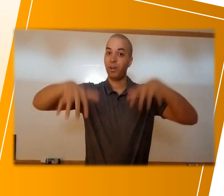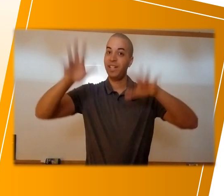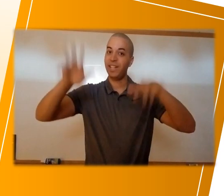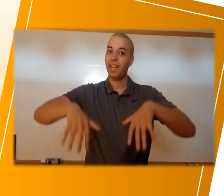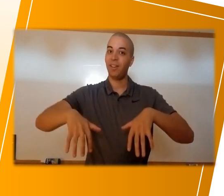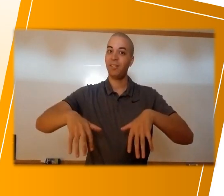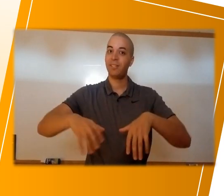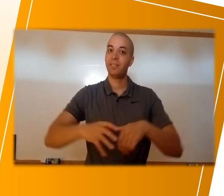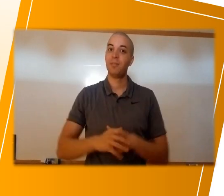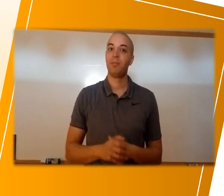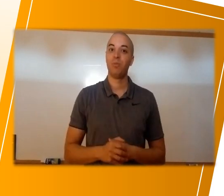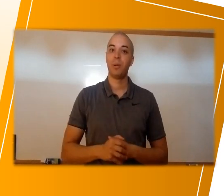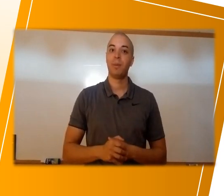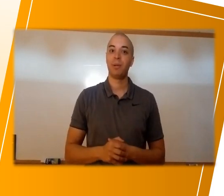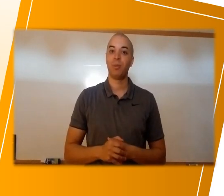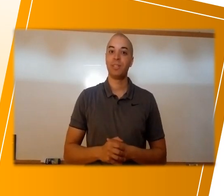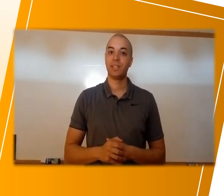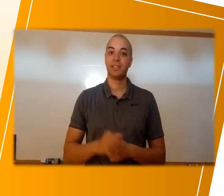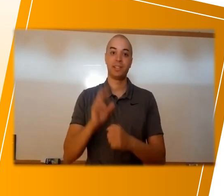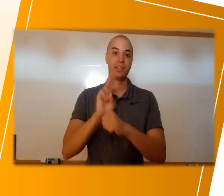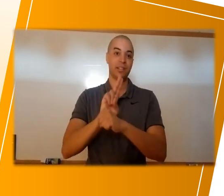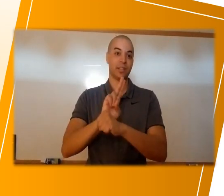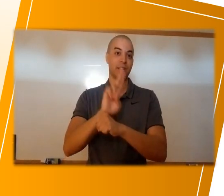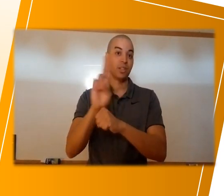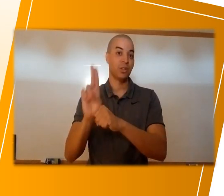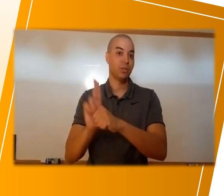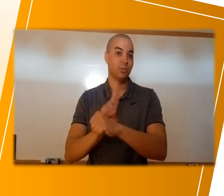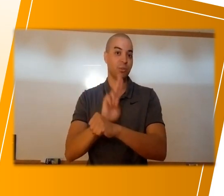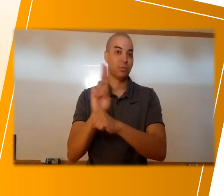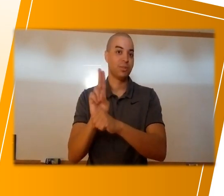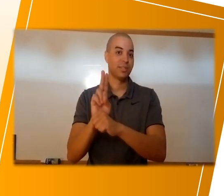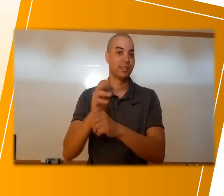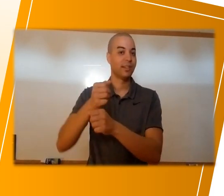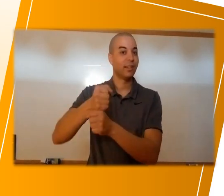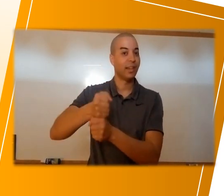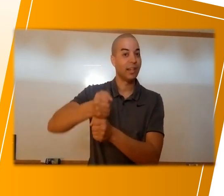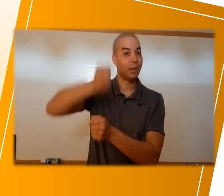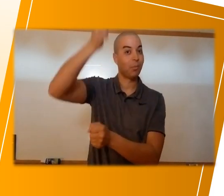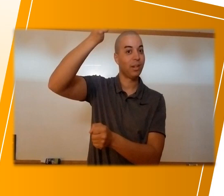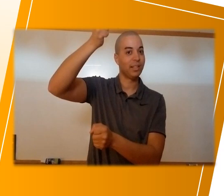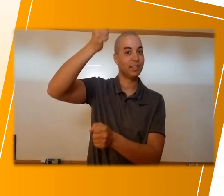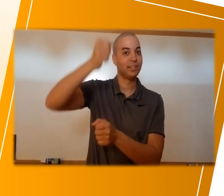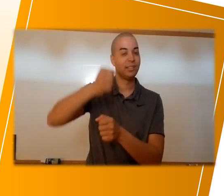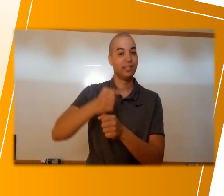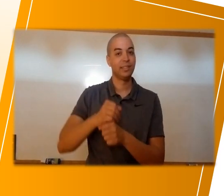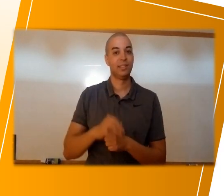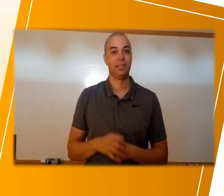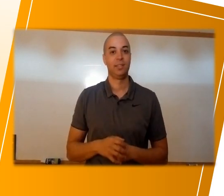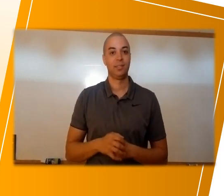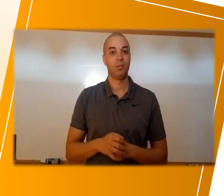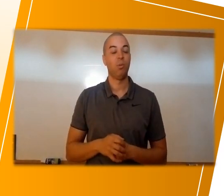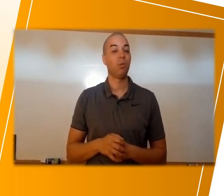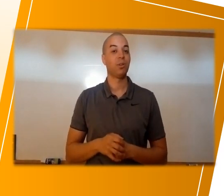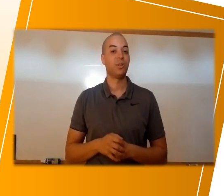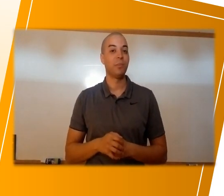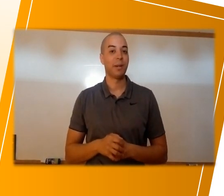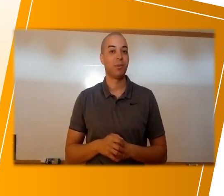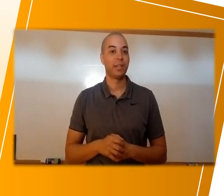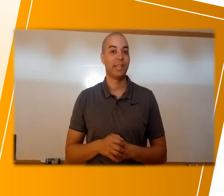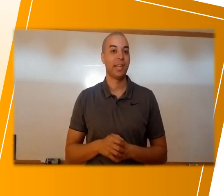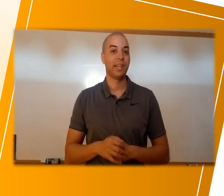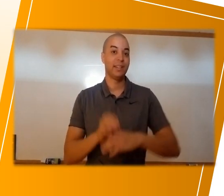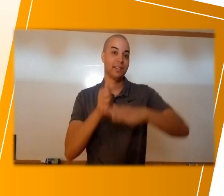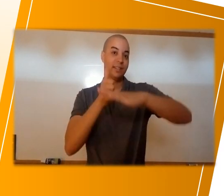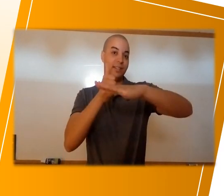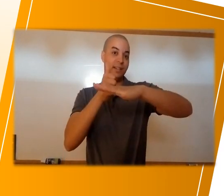It's raining out, we might want to use an umbrella. Or you might